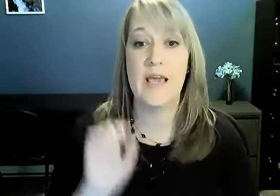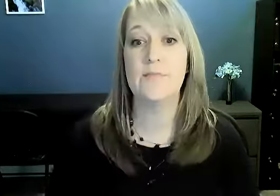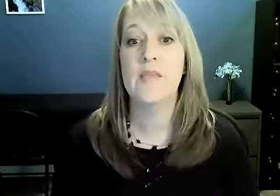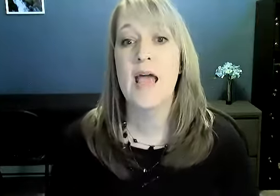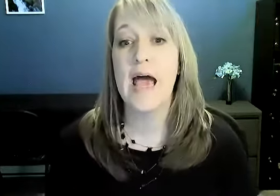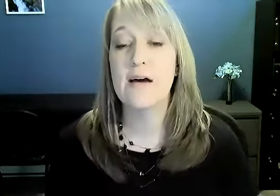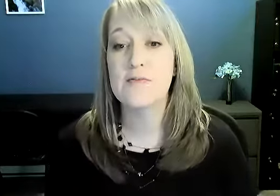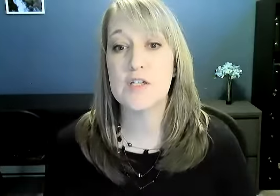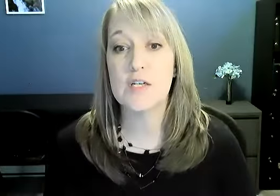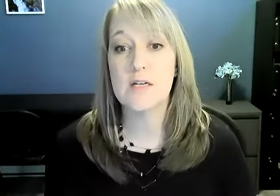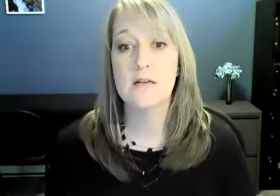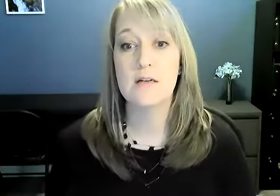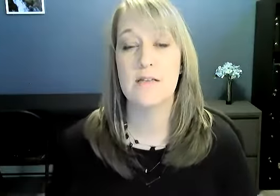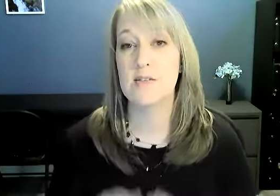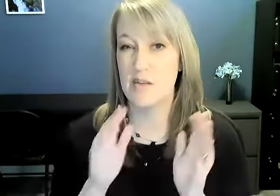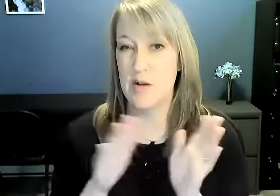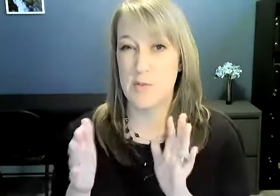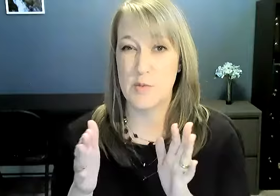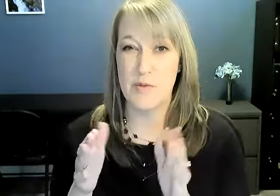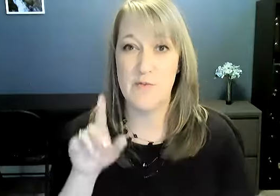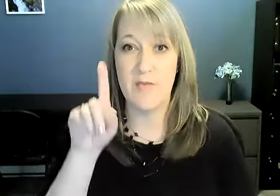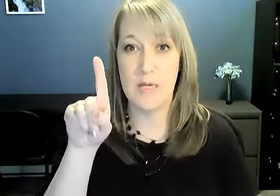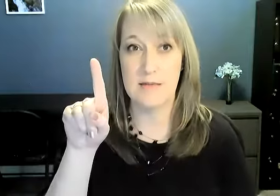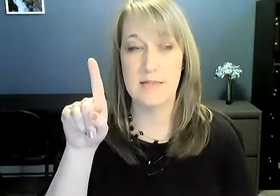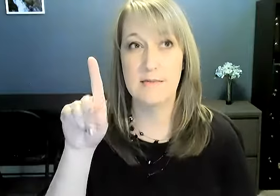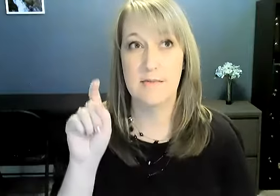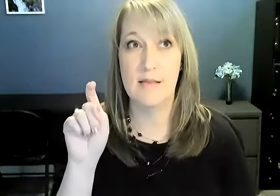Okay, after, that's only for numbers 1 through 5 because